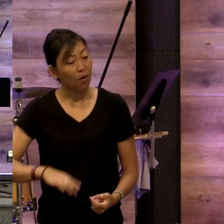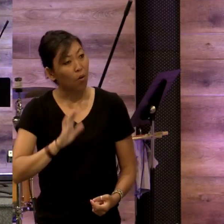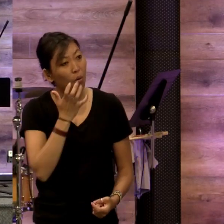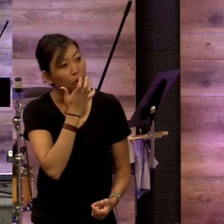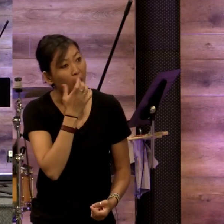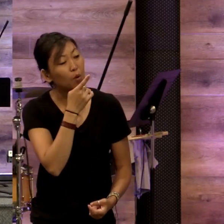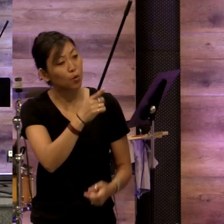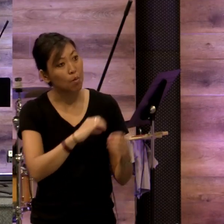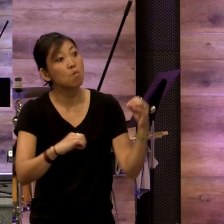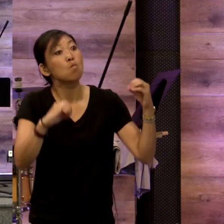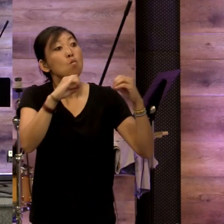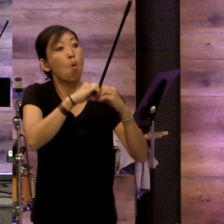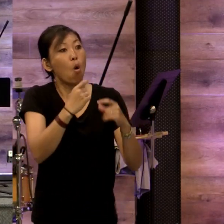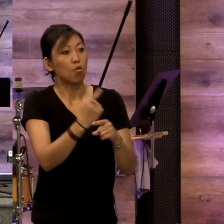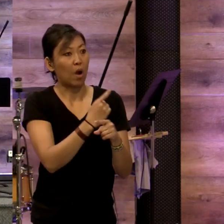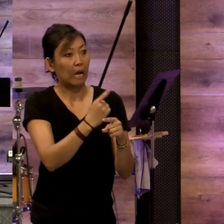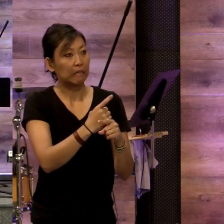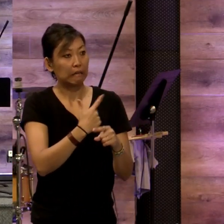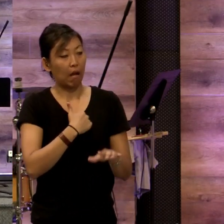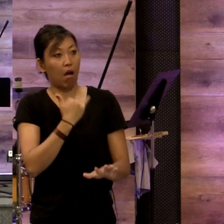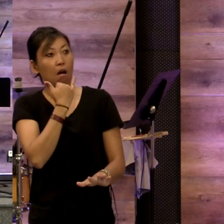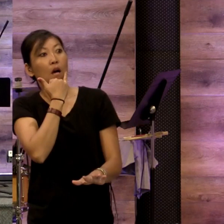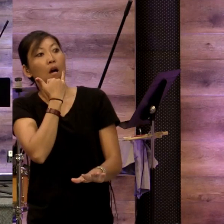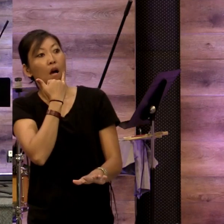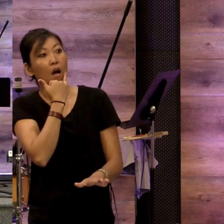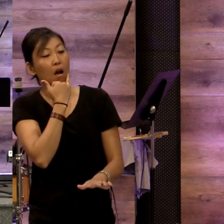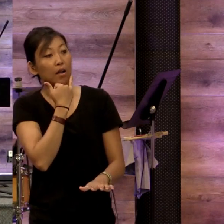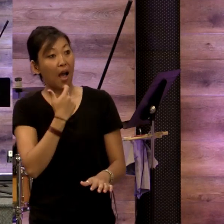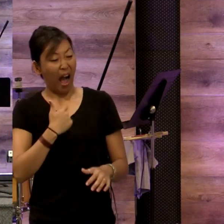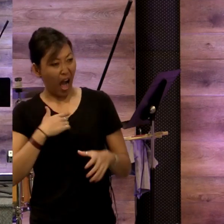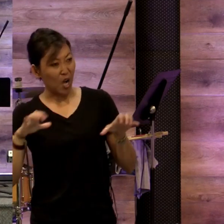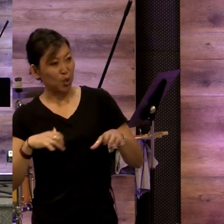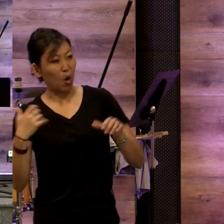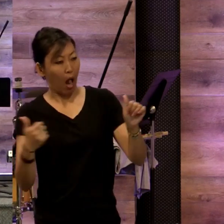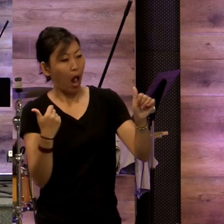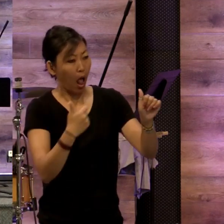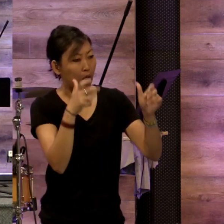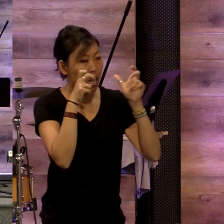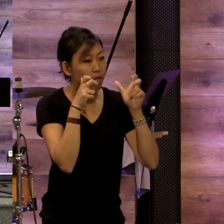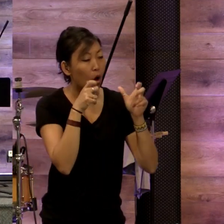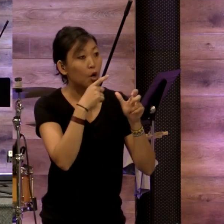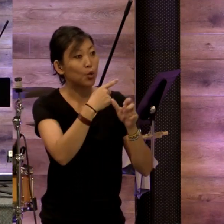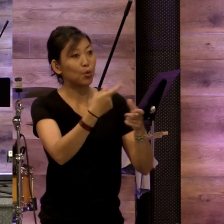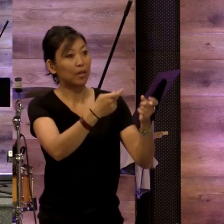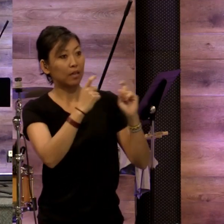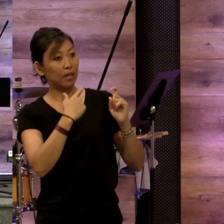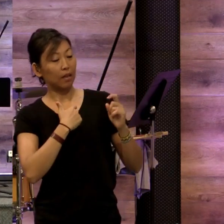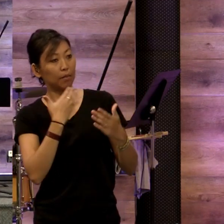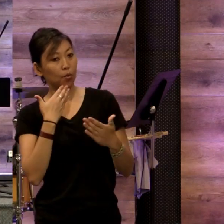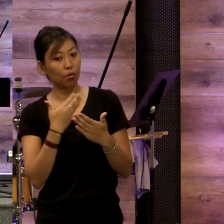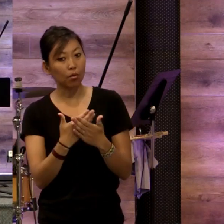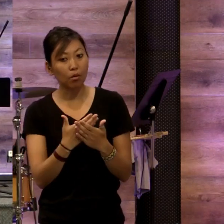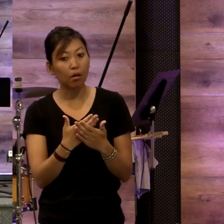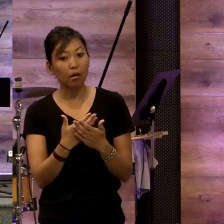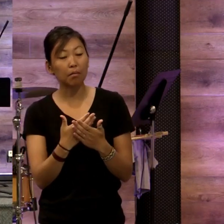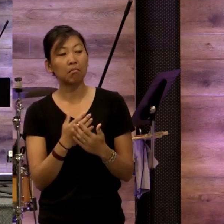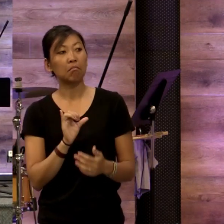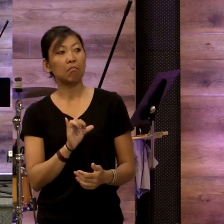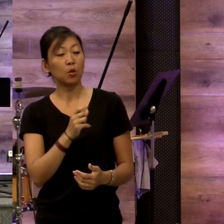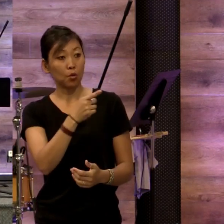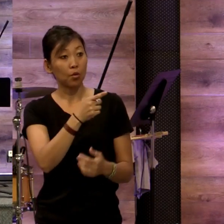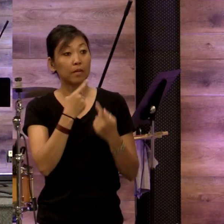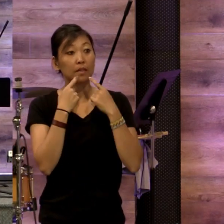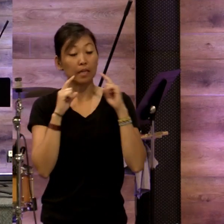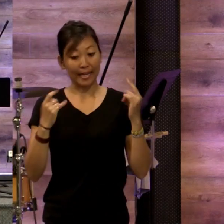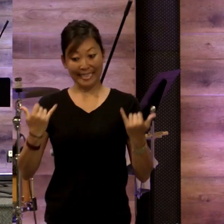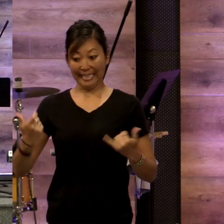more righteous than I, for you have repaid me good, whereas I have repaid you evil. And you have declared that